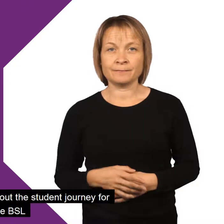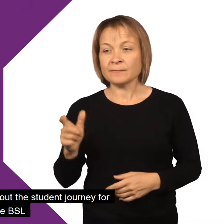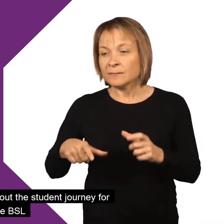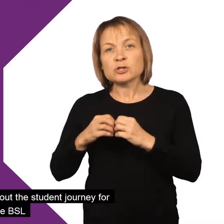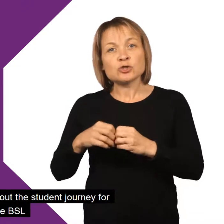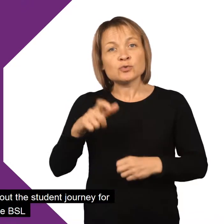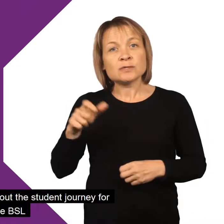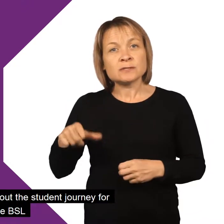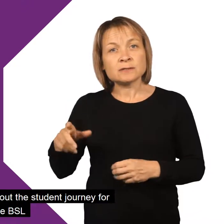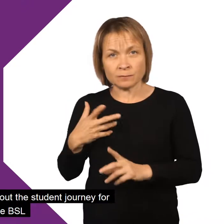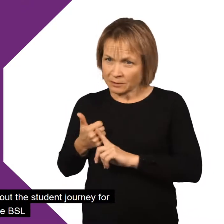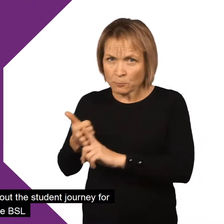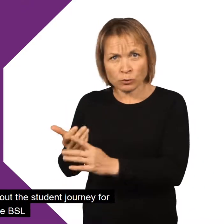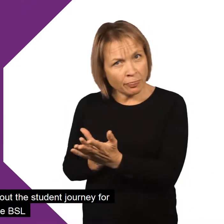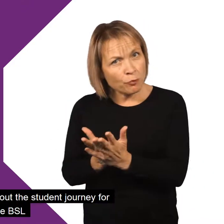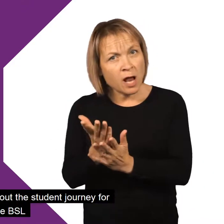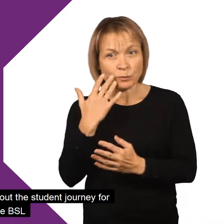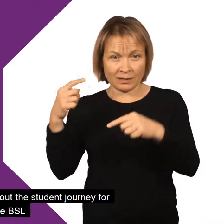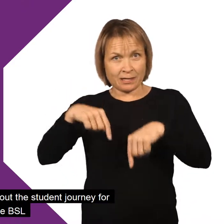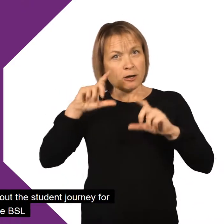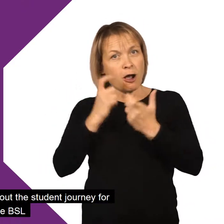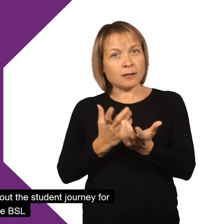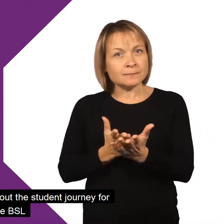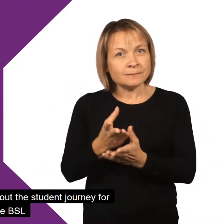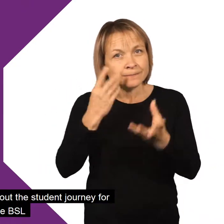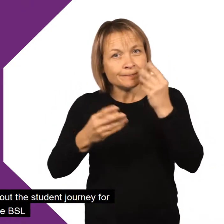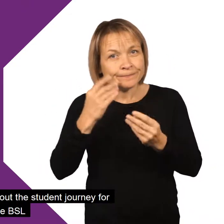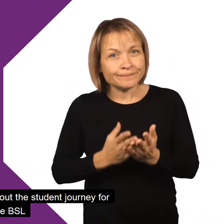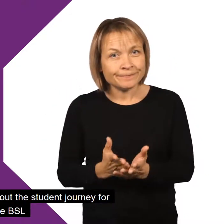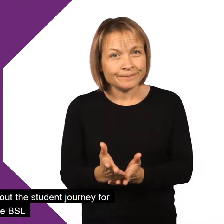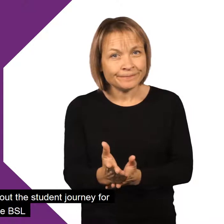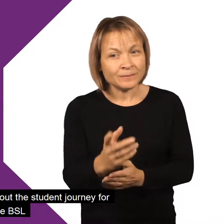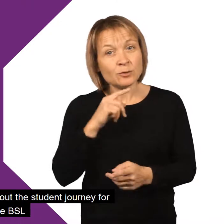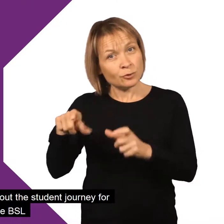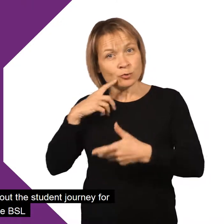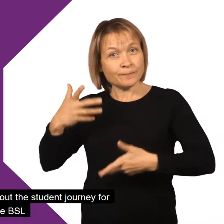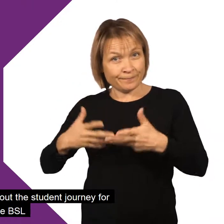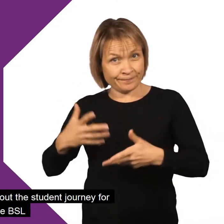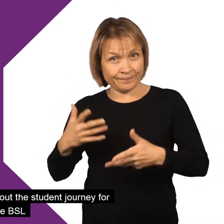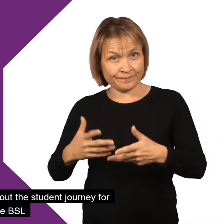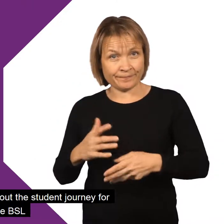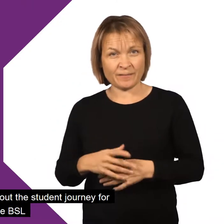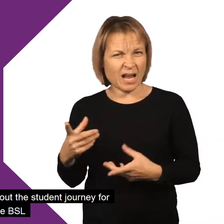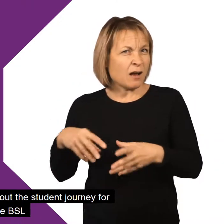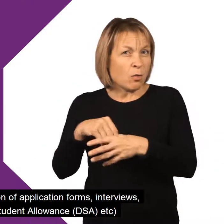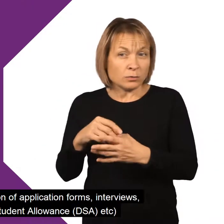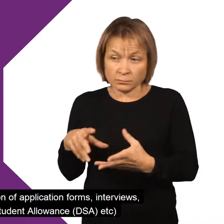Support throughout the student journey for students who use BSL including Ensuring the